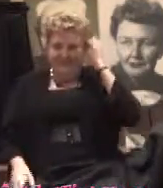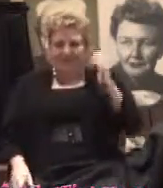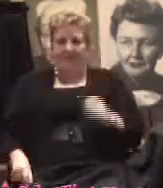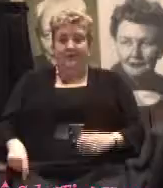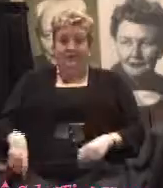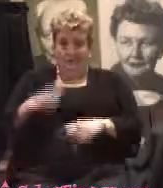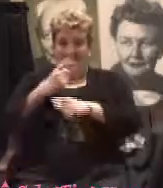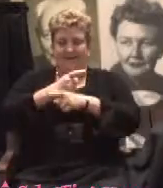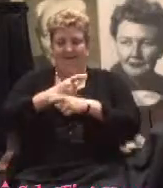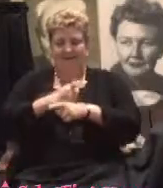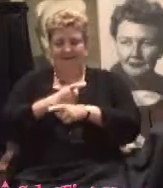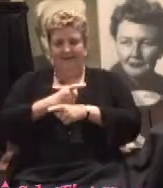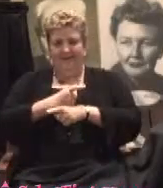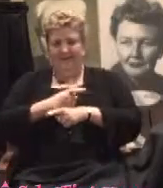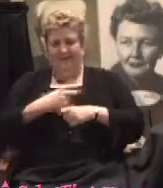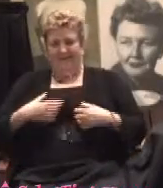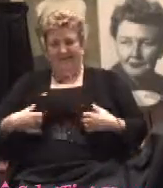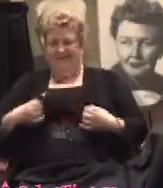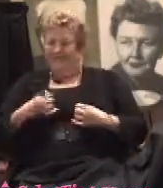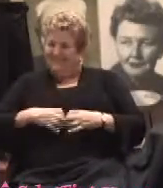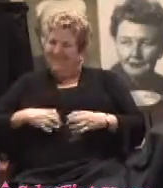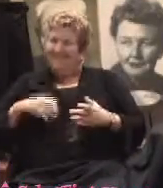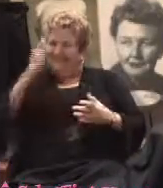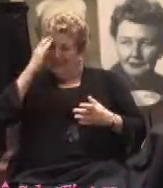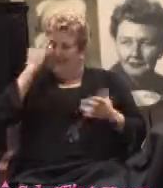Right? Now we feel a little more empathy for the speaker. Yeah.